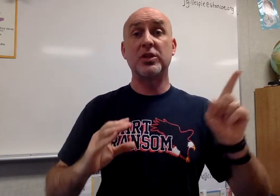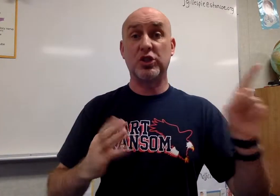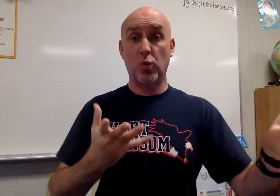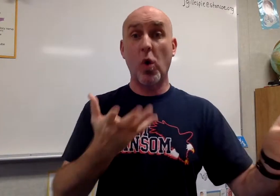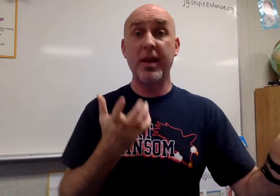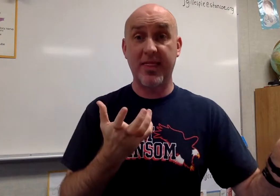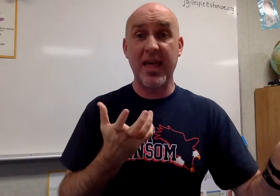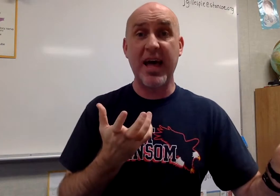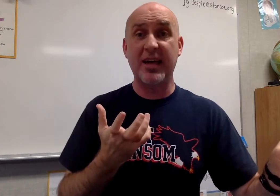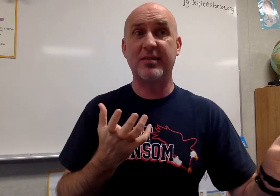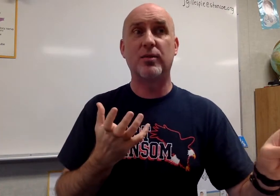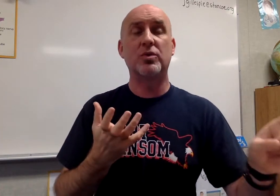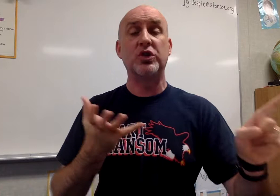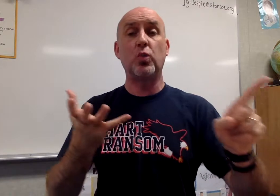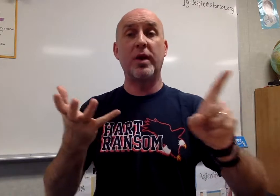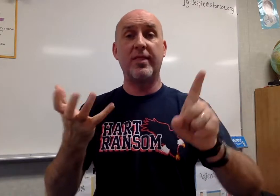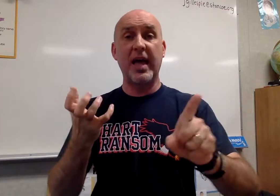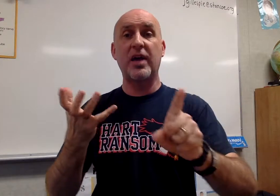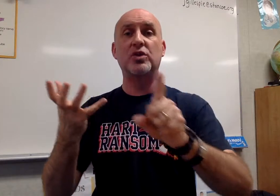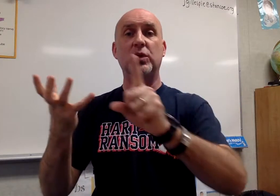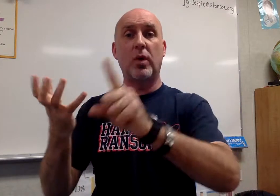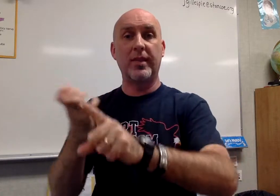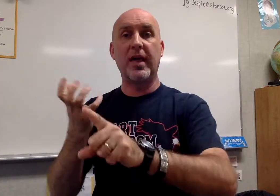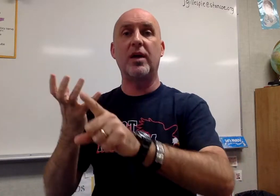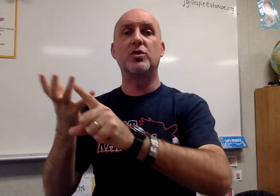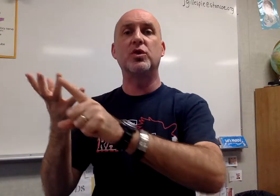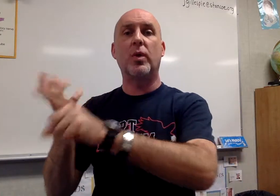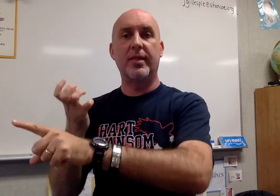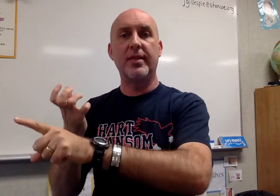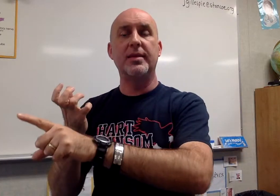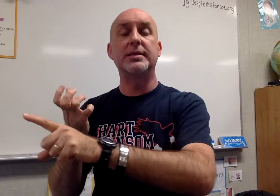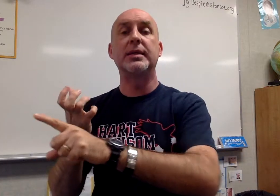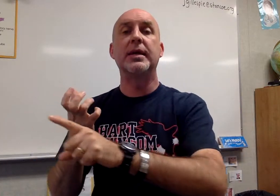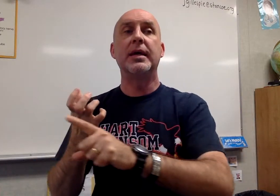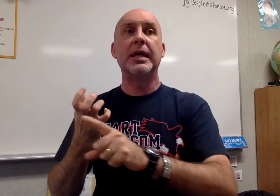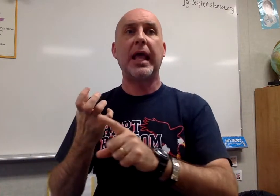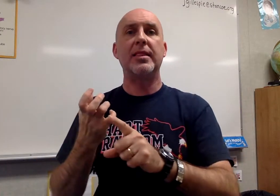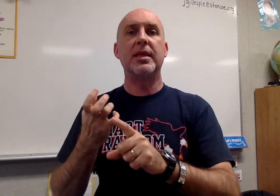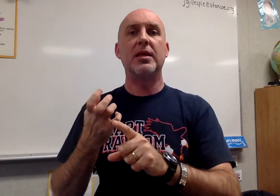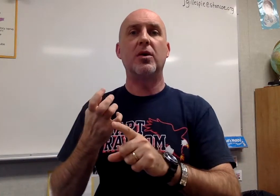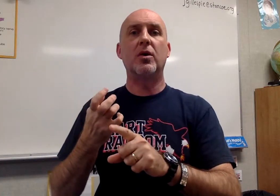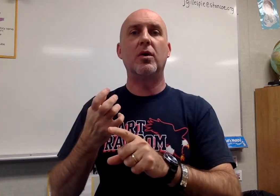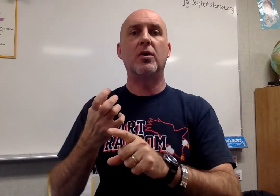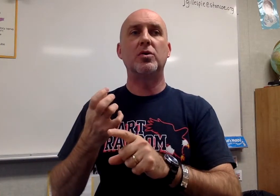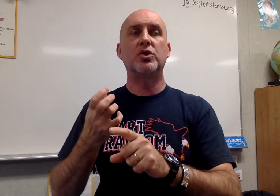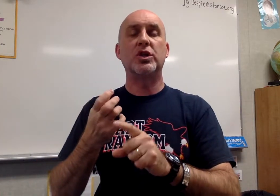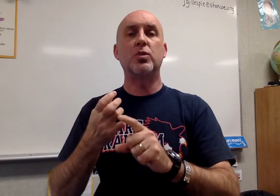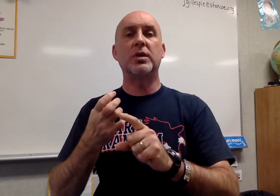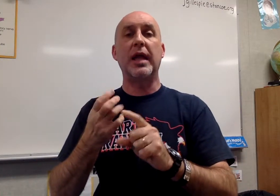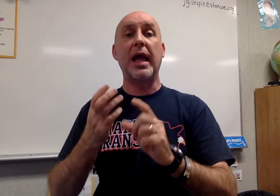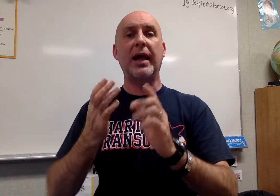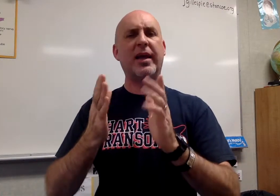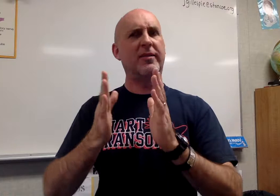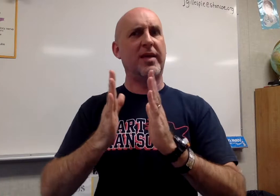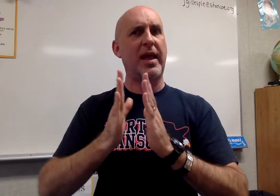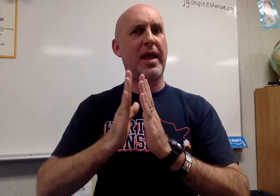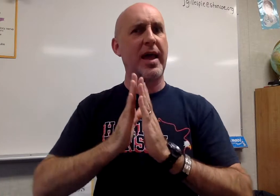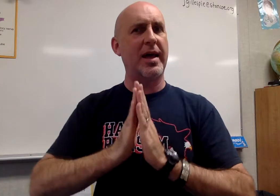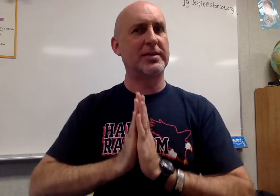she wanted that, or she wanted that, or she wanted that, or she wanted this. And then she would kind of ask